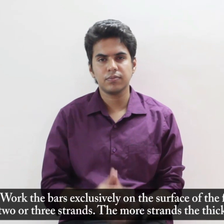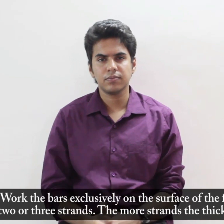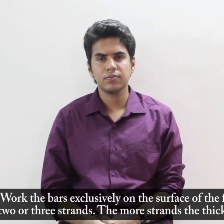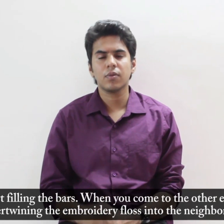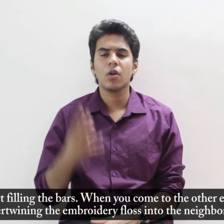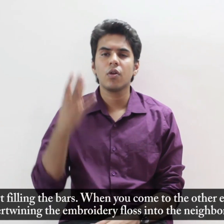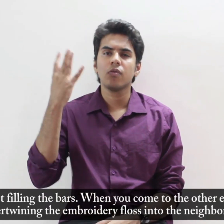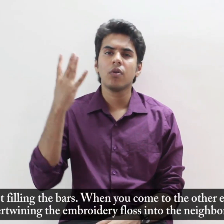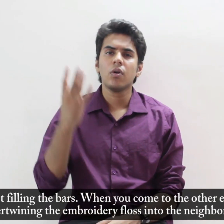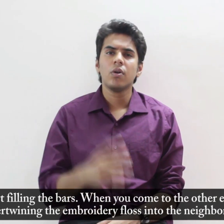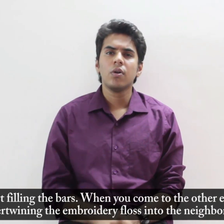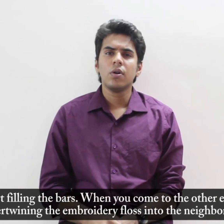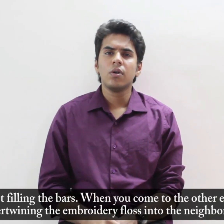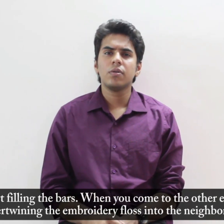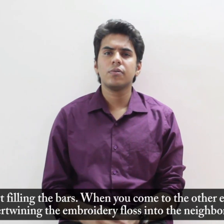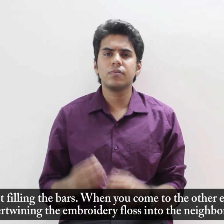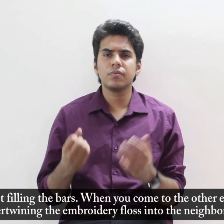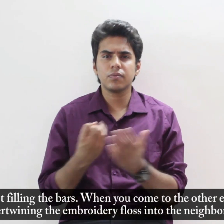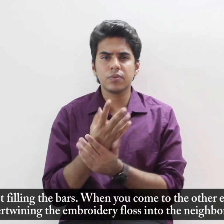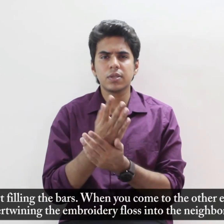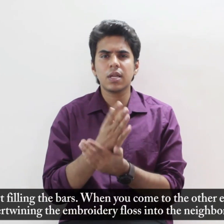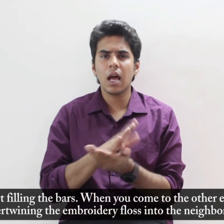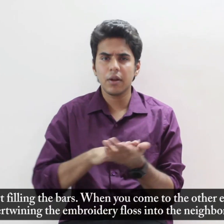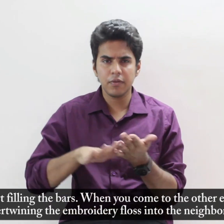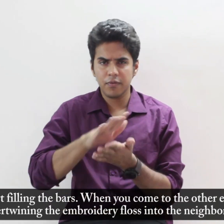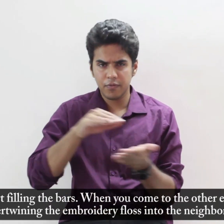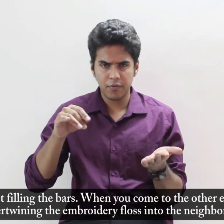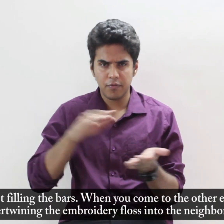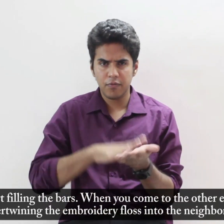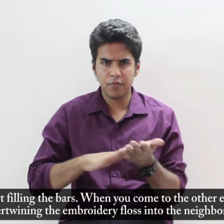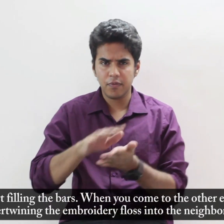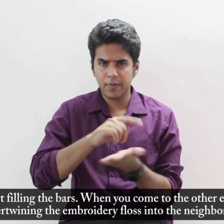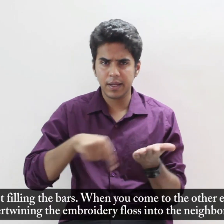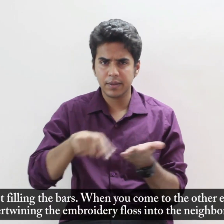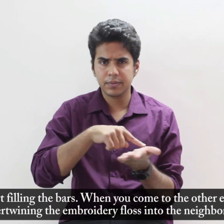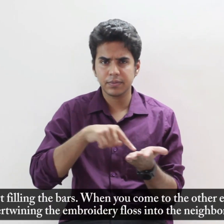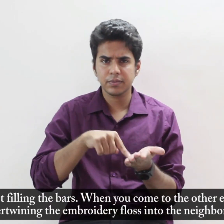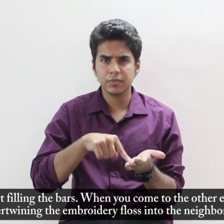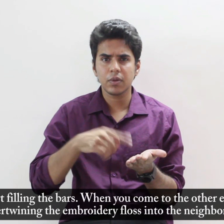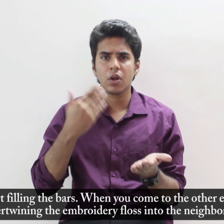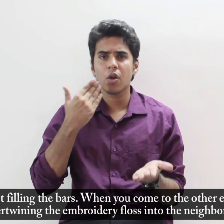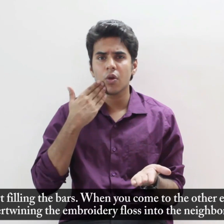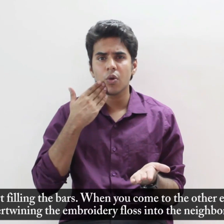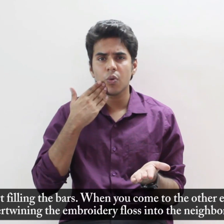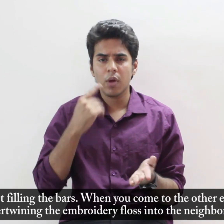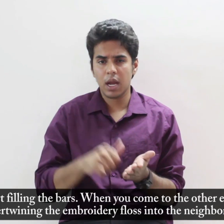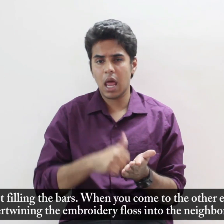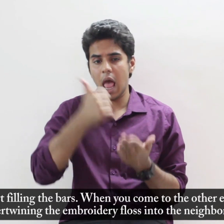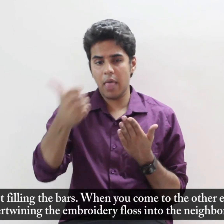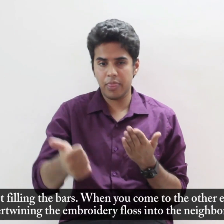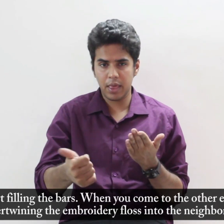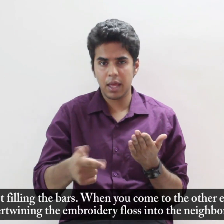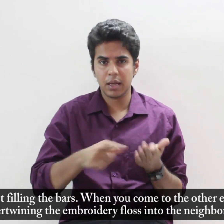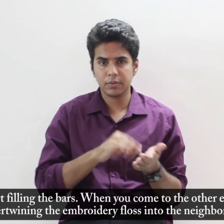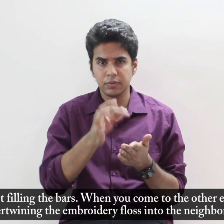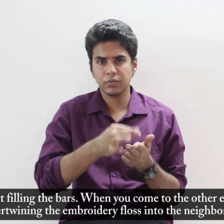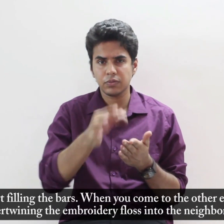Number 4. Start filling the bars. When you come to the other end, secure it by intervening the embroidery